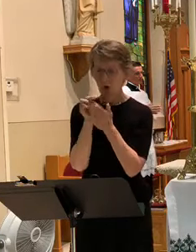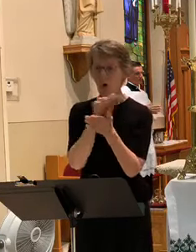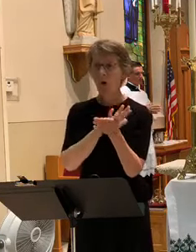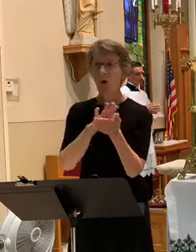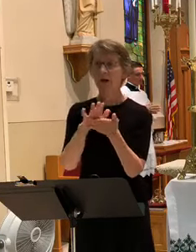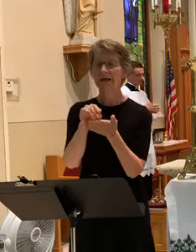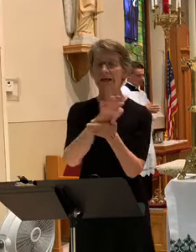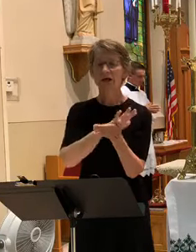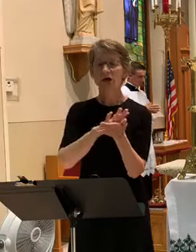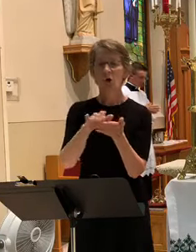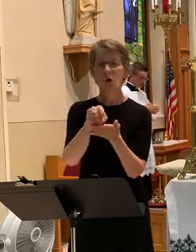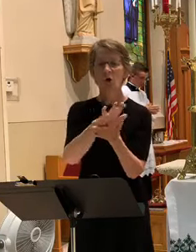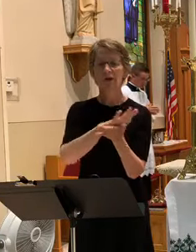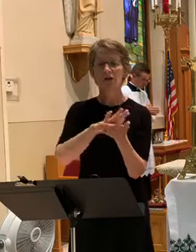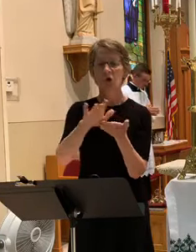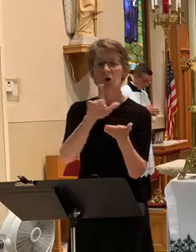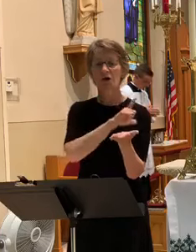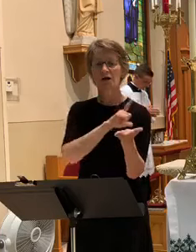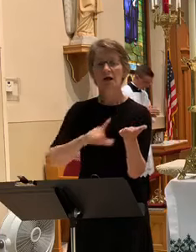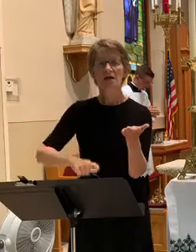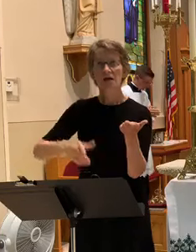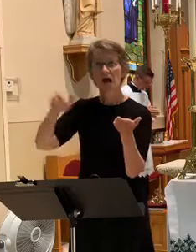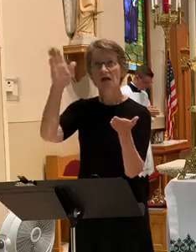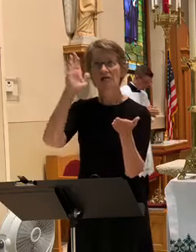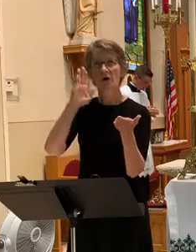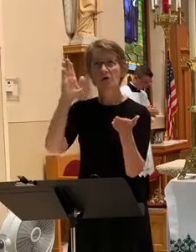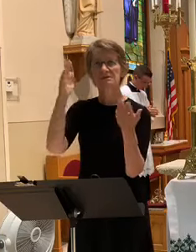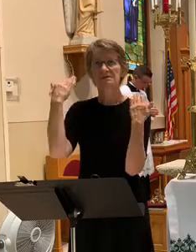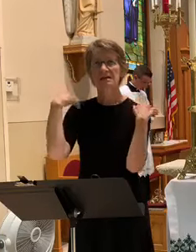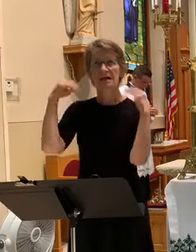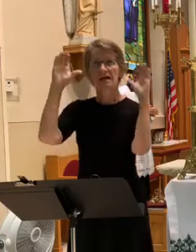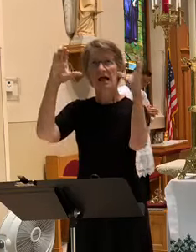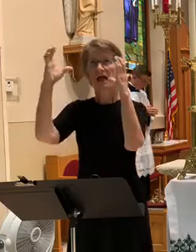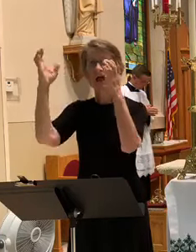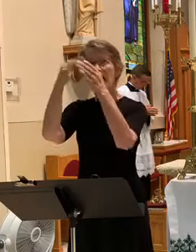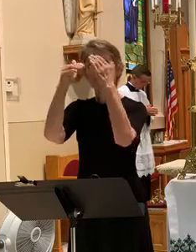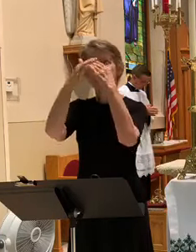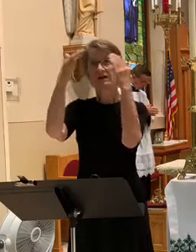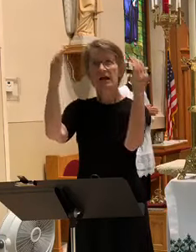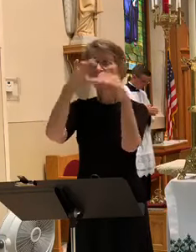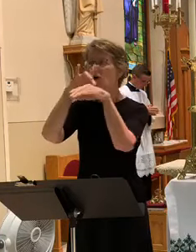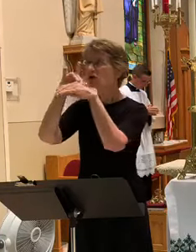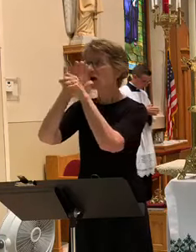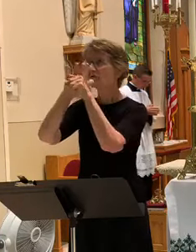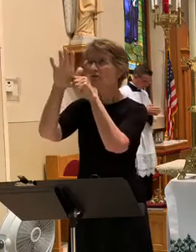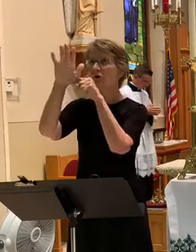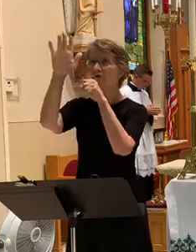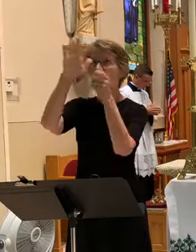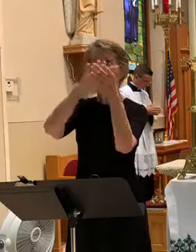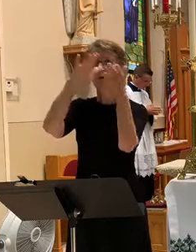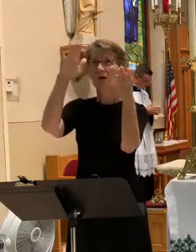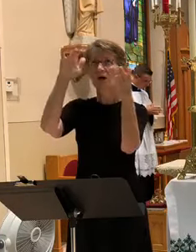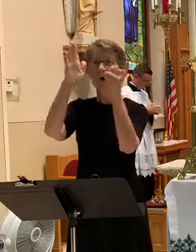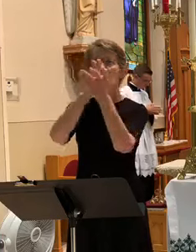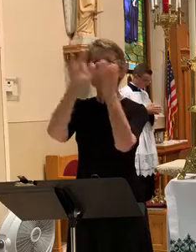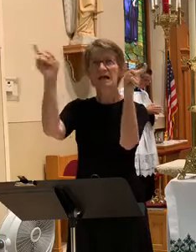Holy, holy, holy Lord, God of hosts, heaven and earth are full of your